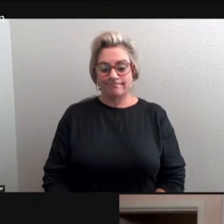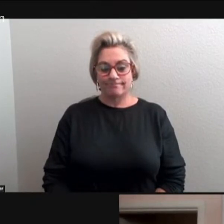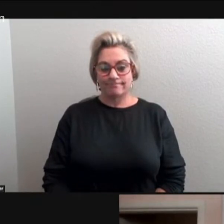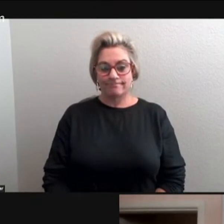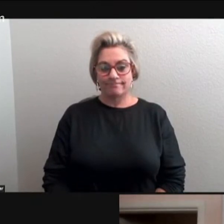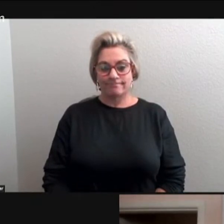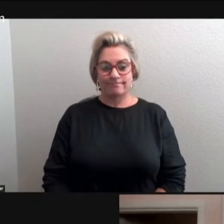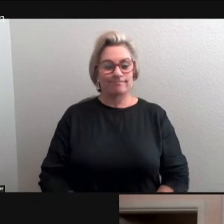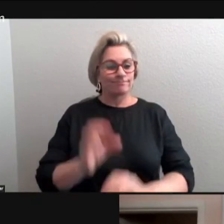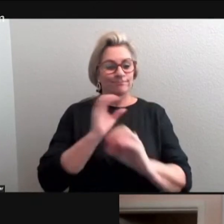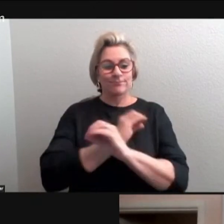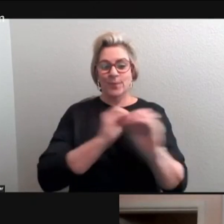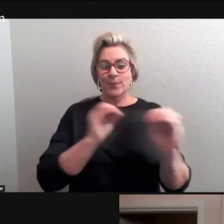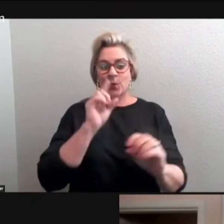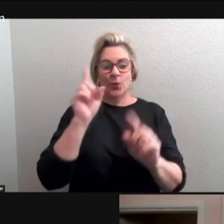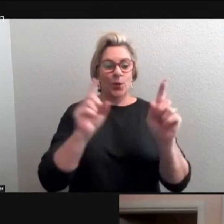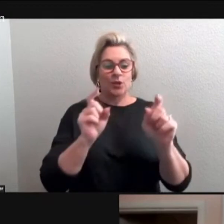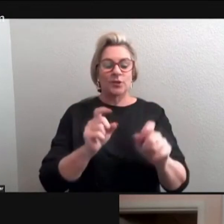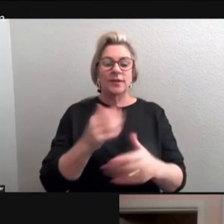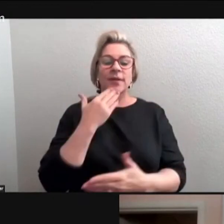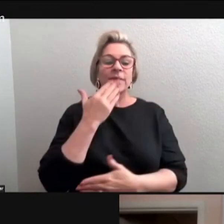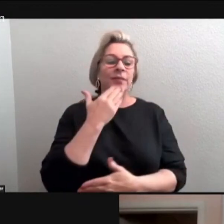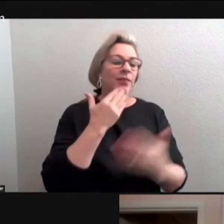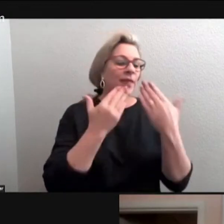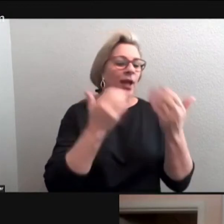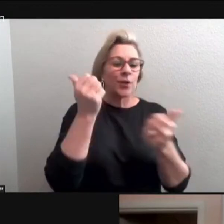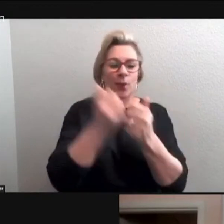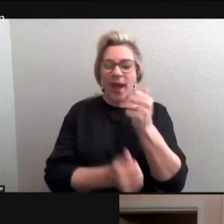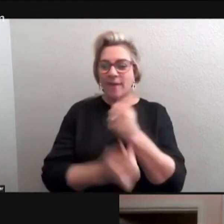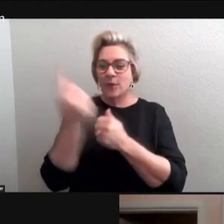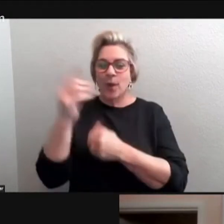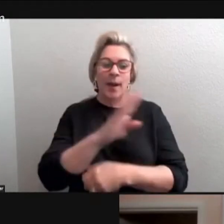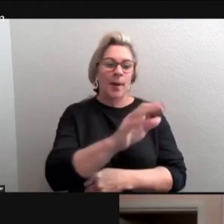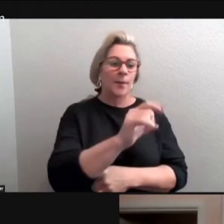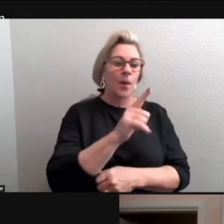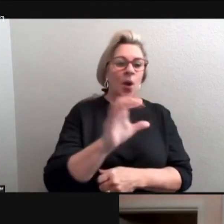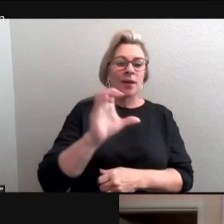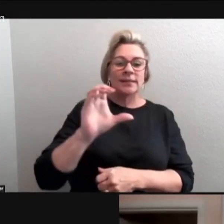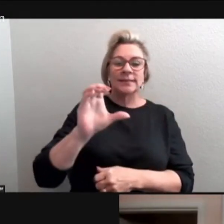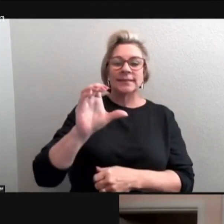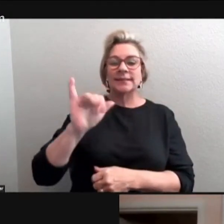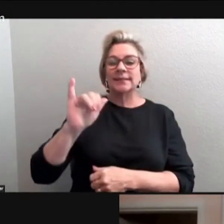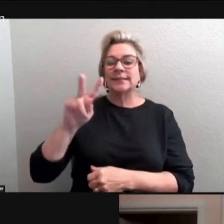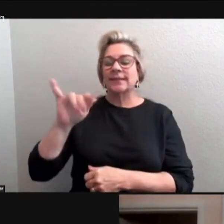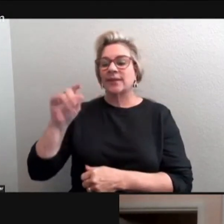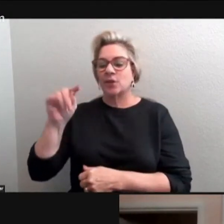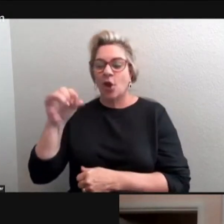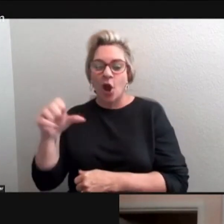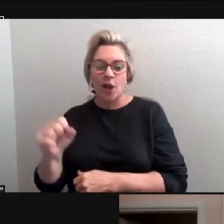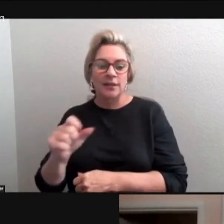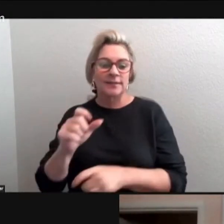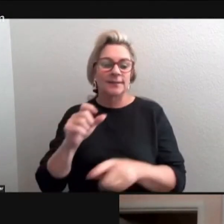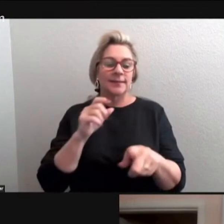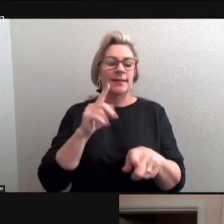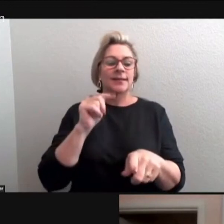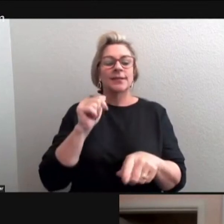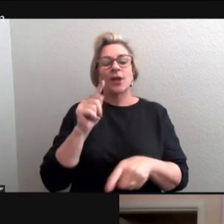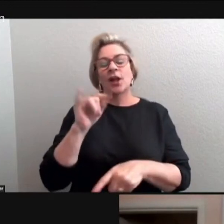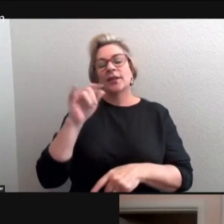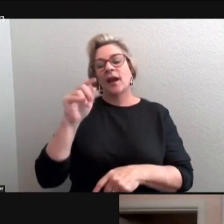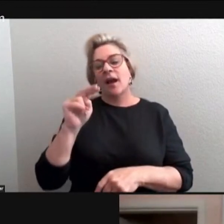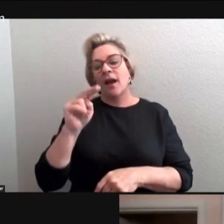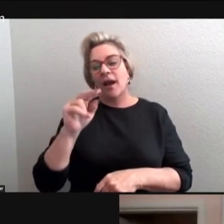No more questions. Thank you to everybody. Ball, Civitas, thank you. All of the donors who made this possible. Tatyana, for your